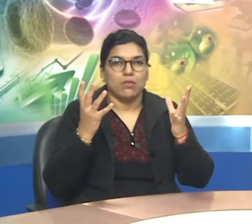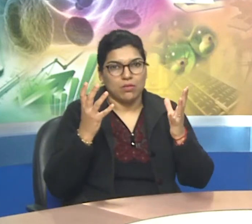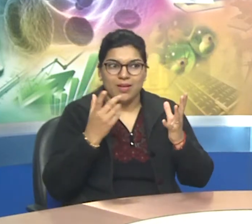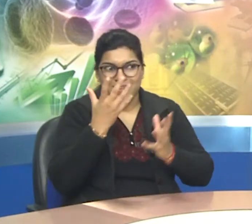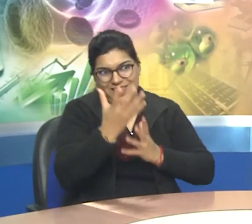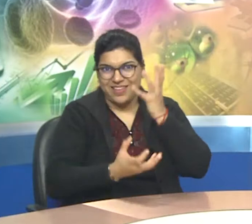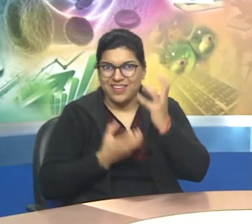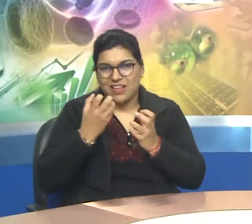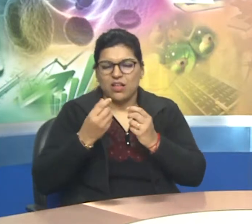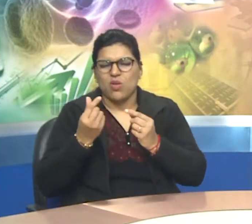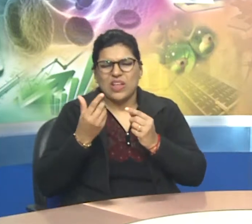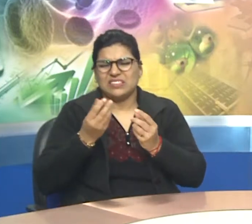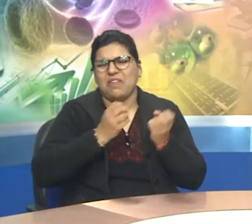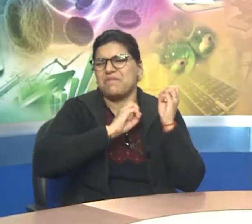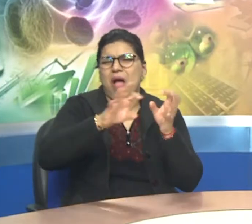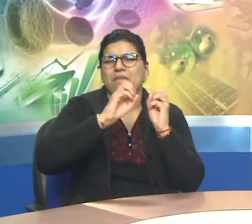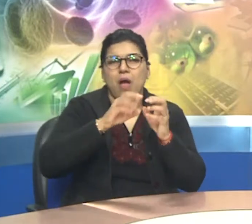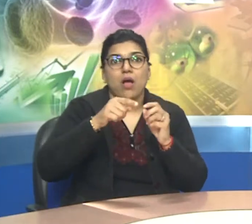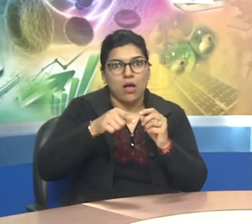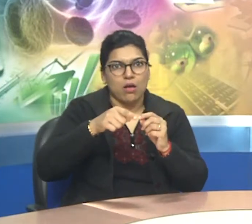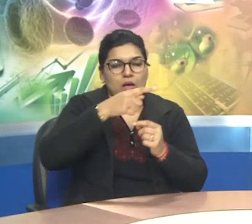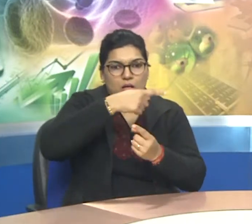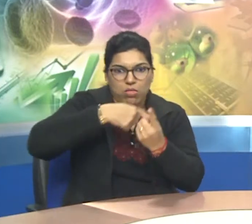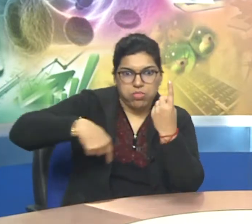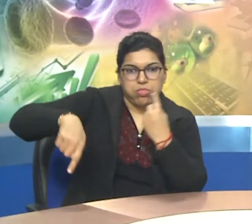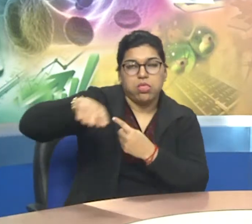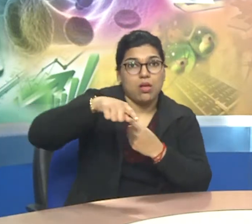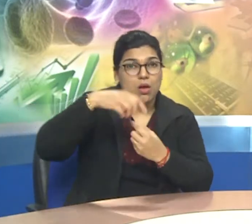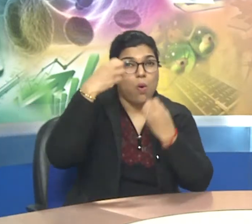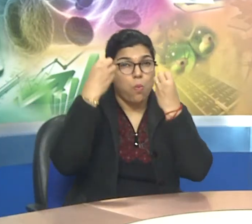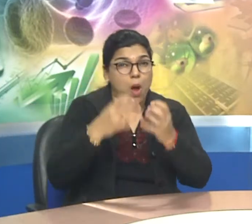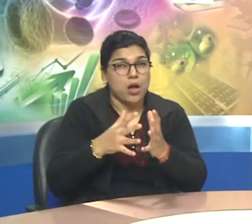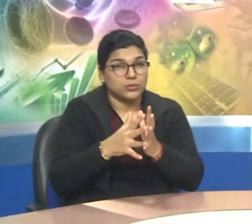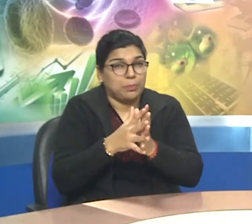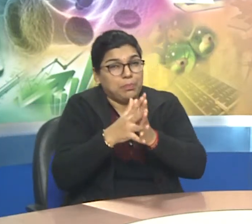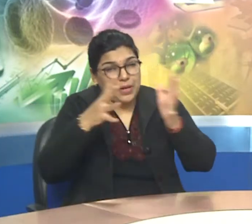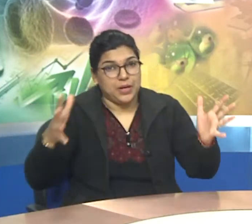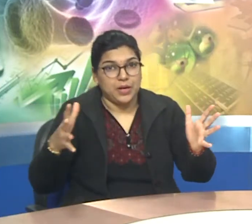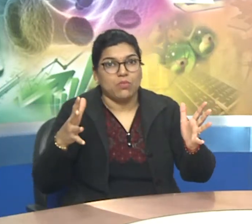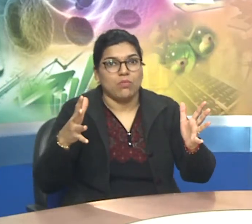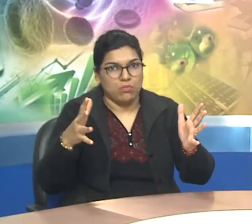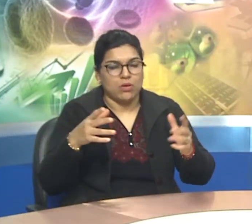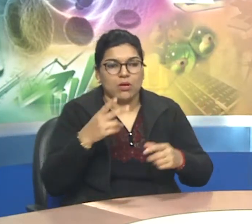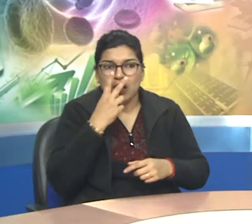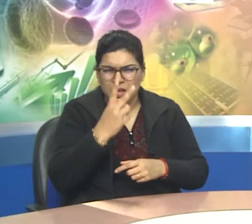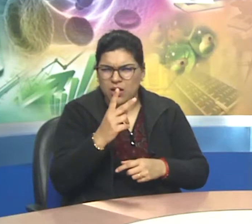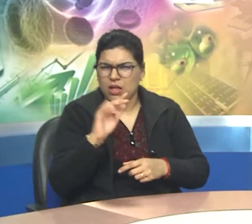waste materials will keep collecting, and our beautiful earth will start to look like a garbage bin.